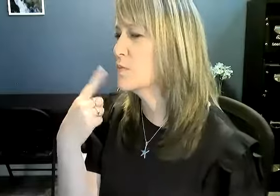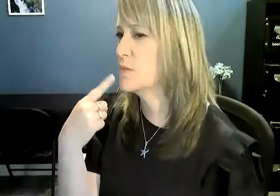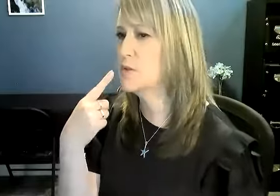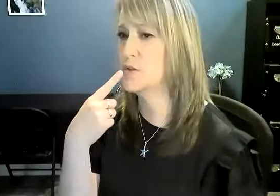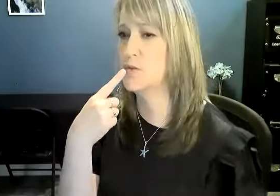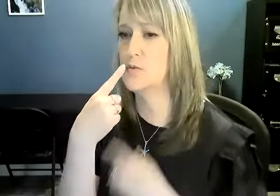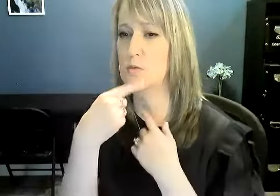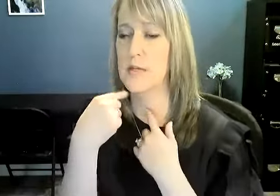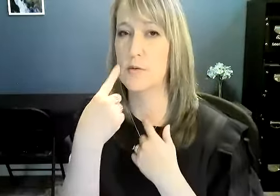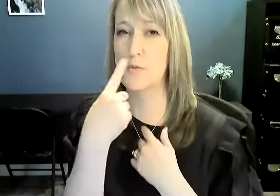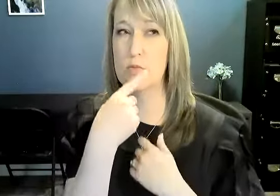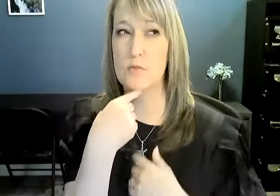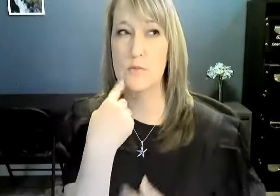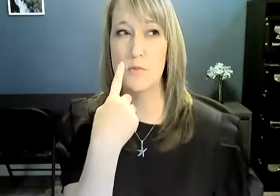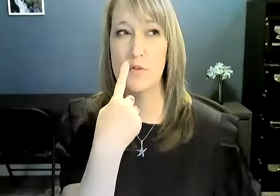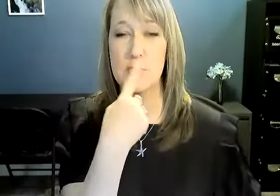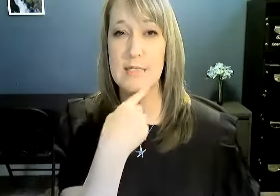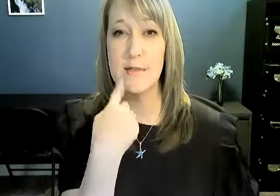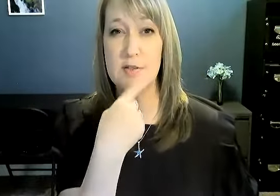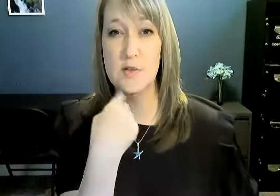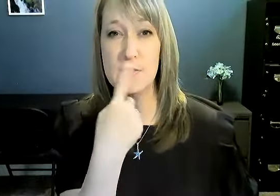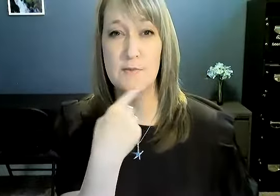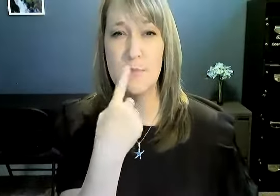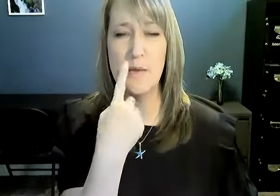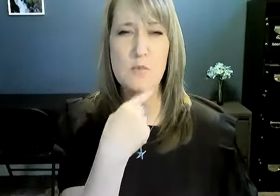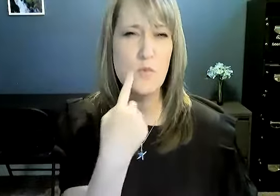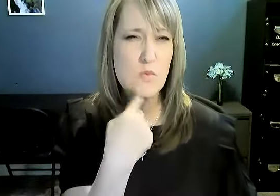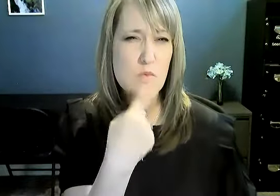You just like trace little circles in front of your mouth.